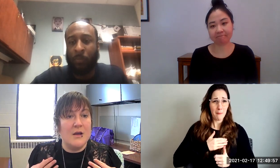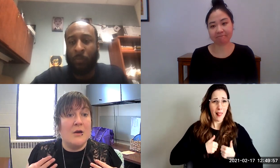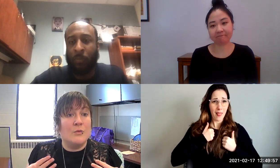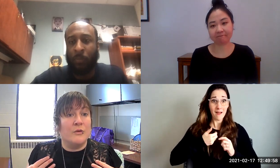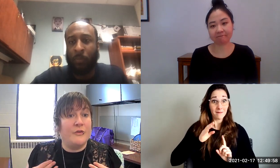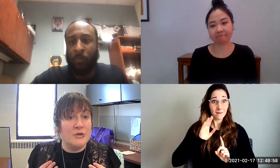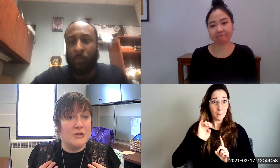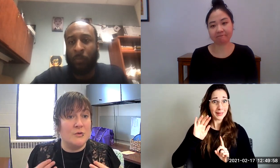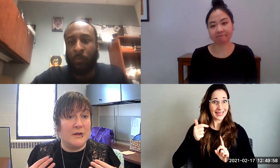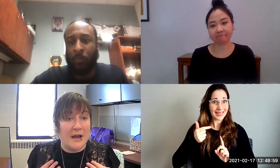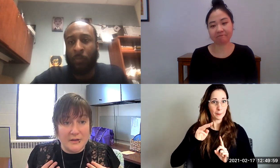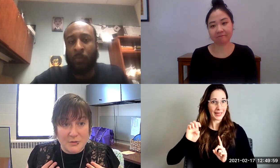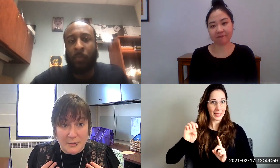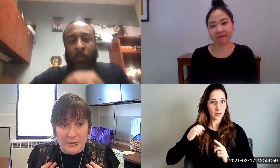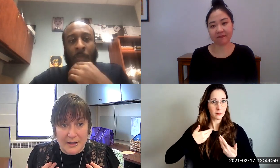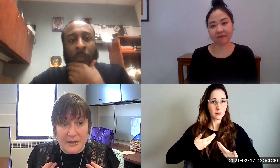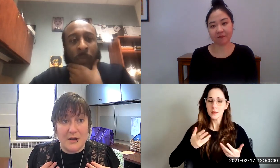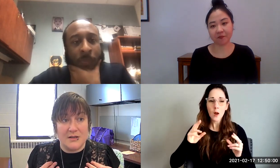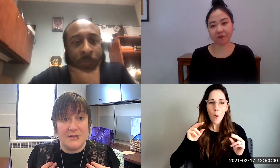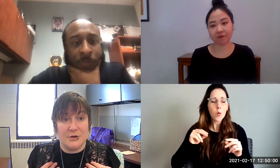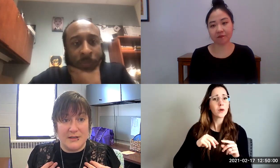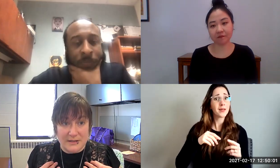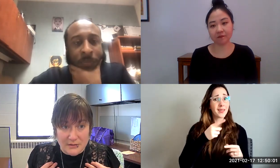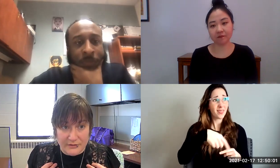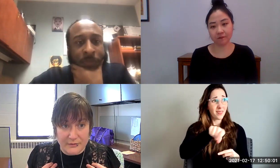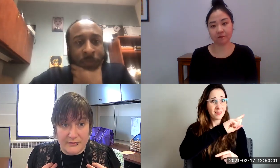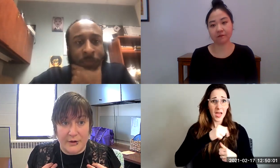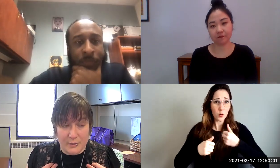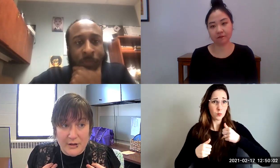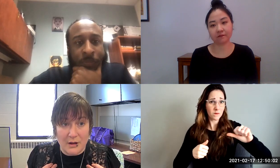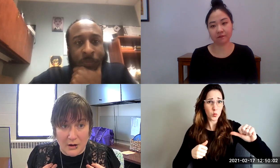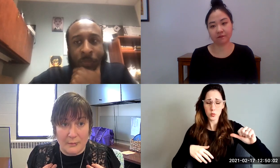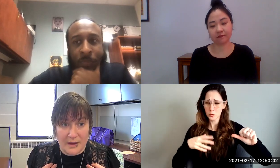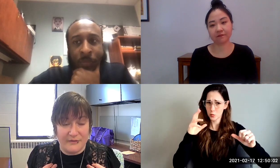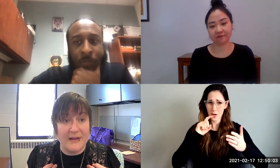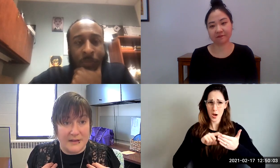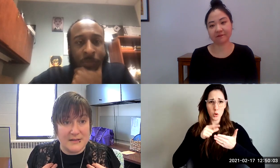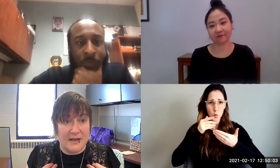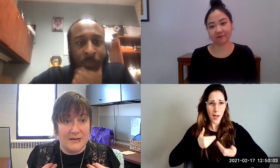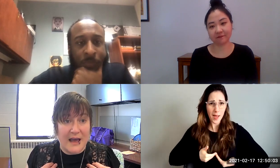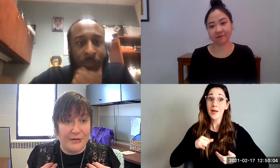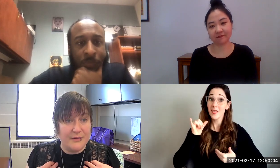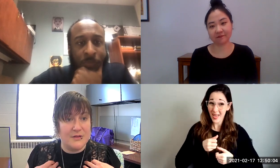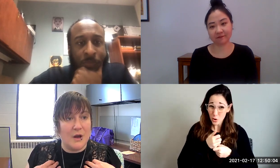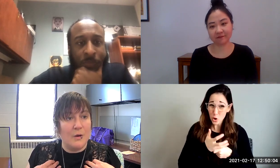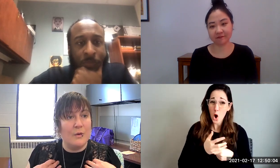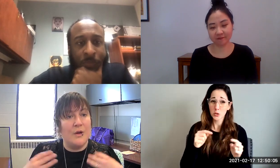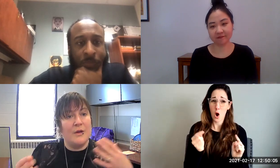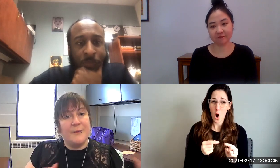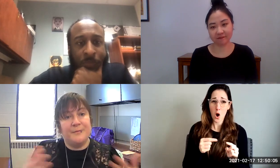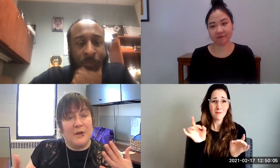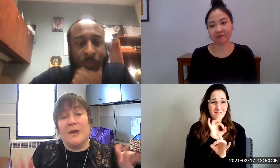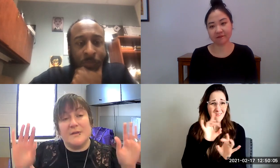lies. Refusal to acknowledge people like me causes a great deal of very real harm and violence and death.